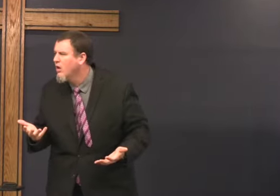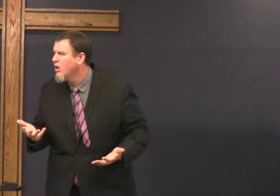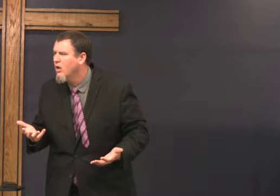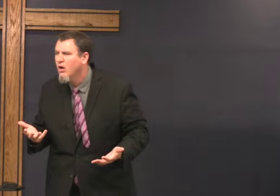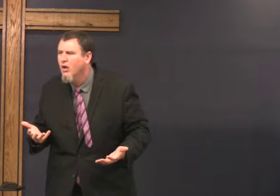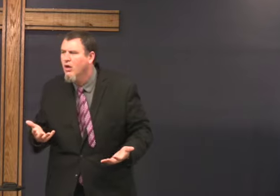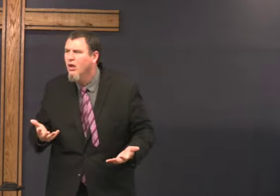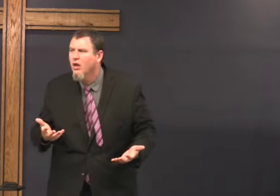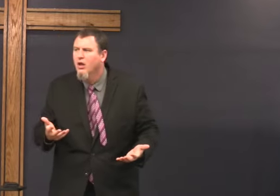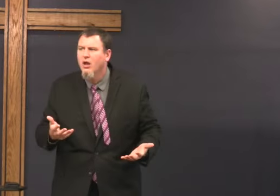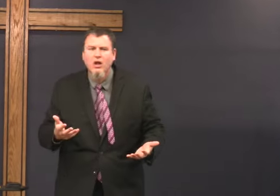What's wrong now?